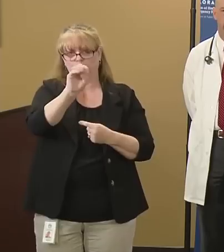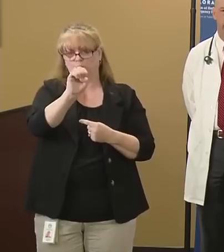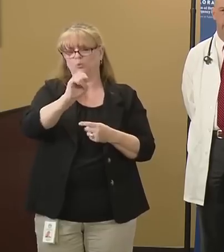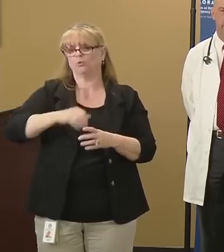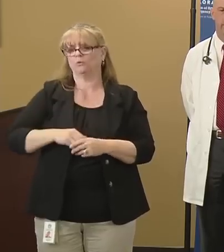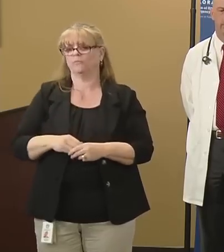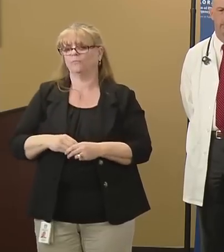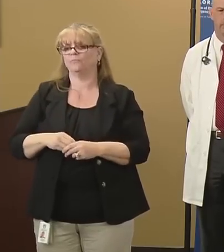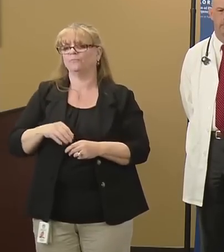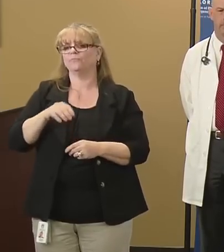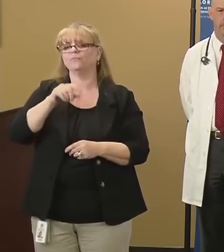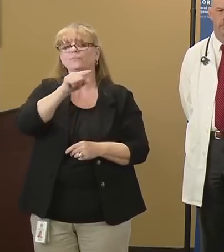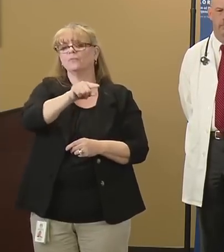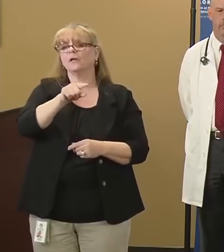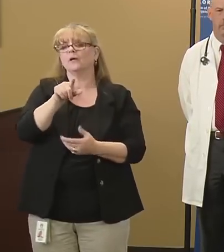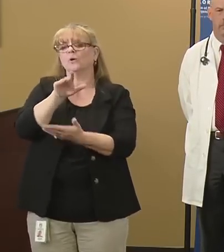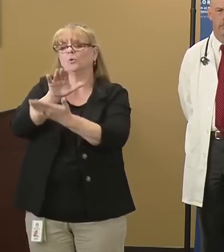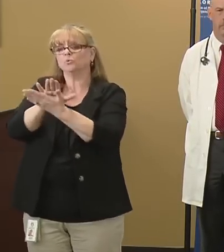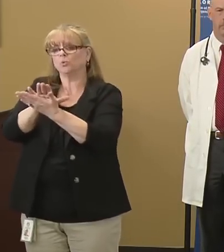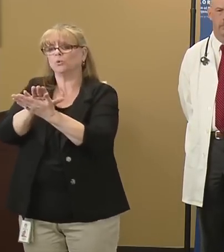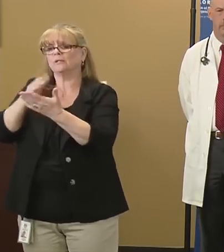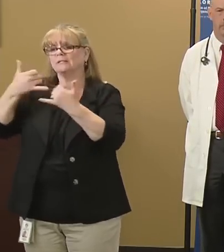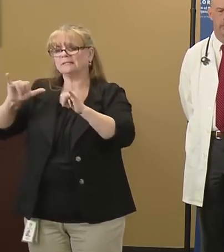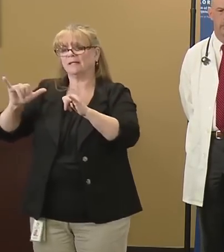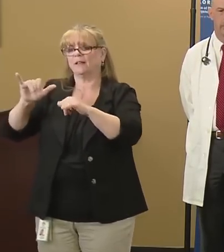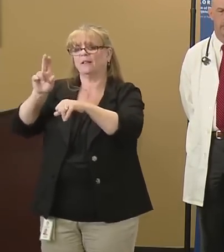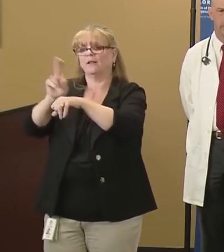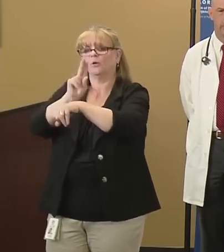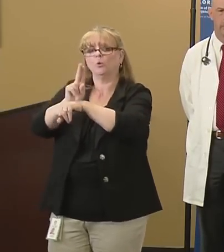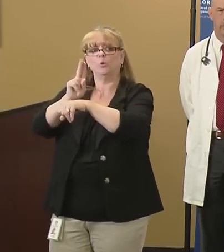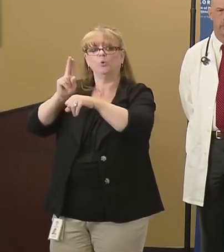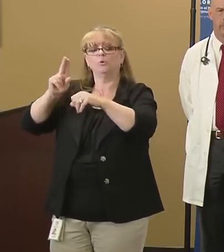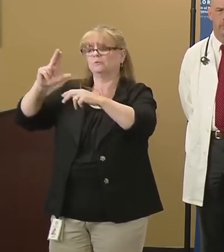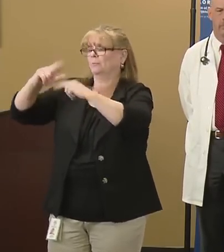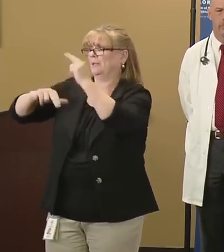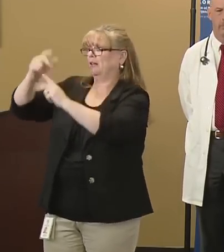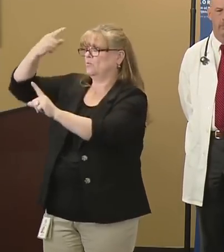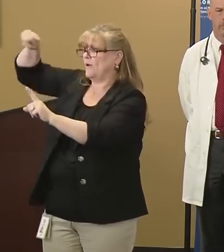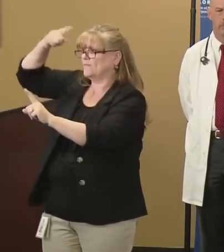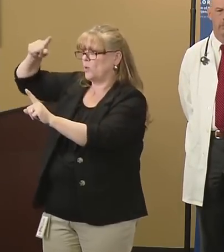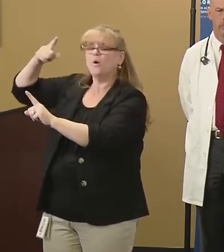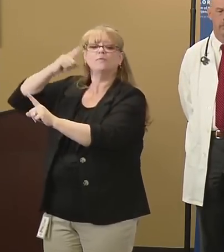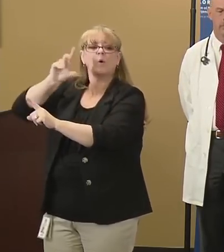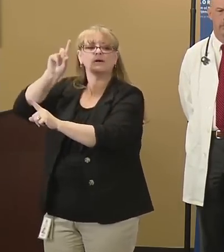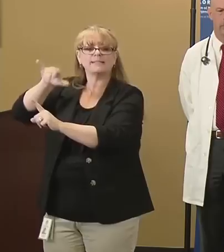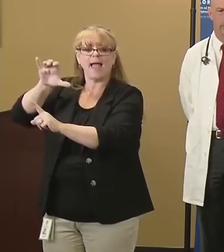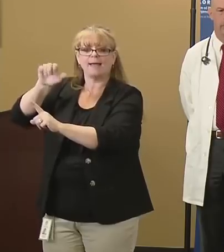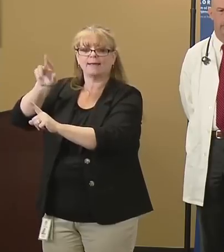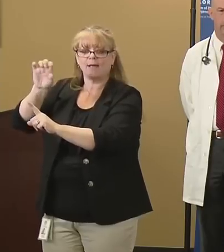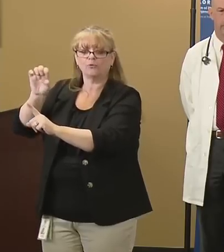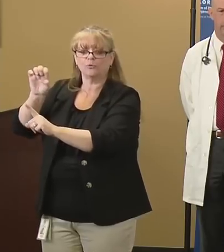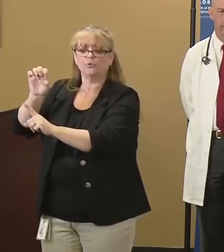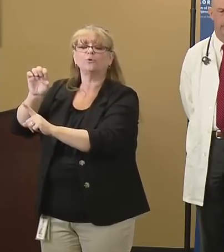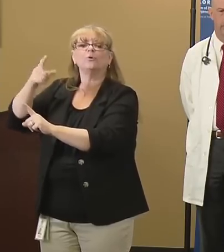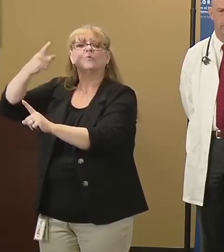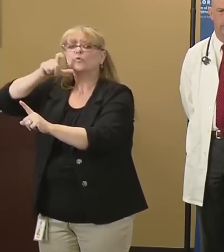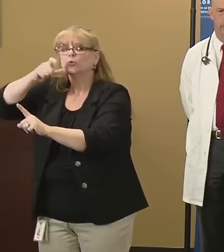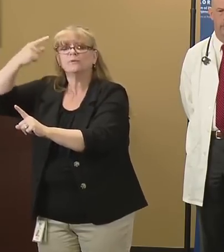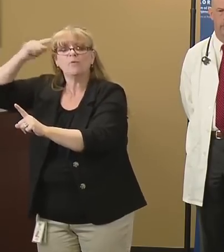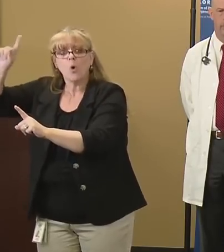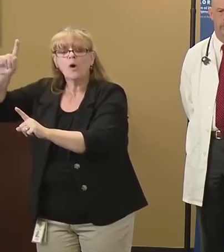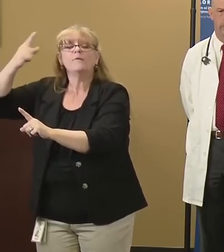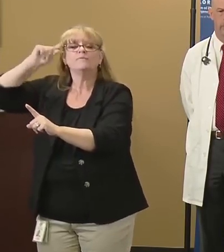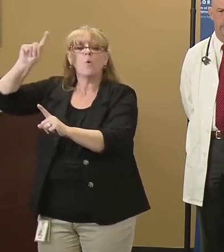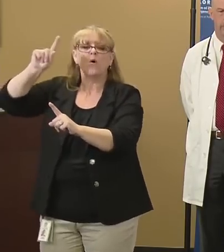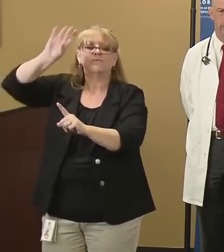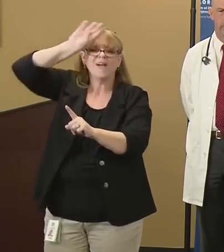for emergency workers, for kids who might not have access at home to be able to have access in a way that's safe and appropriate, coordinate with their county health